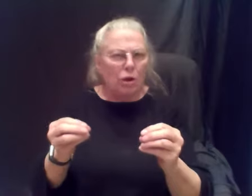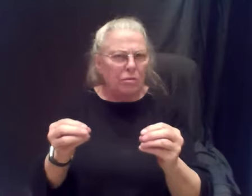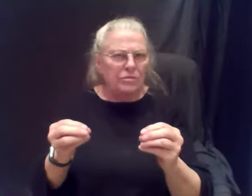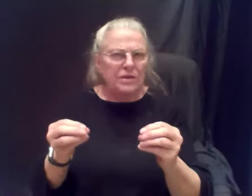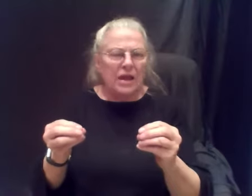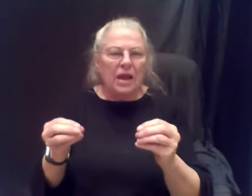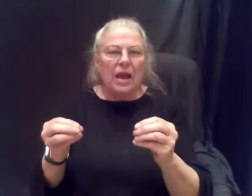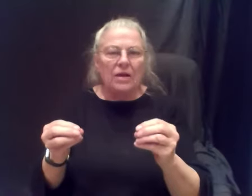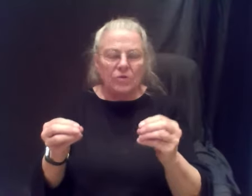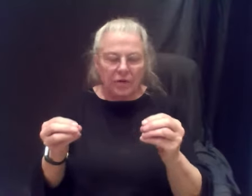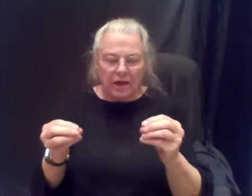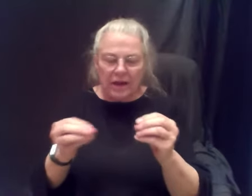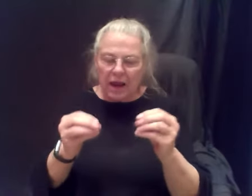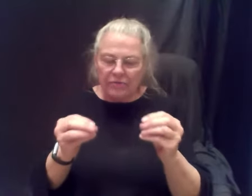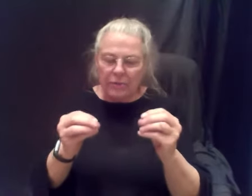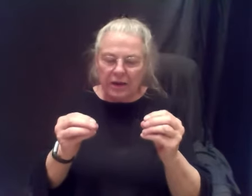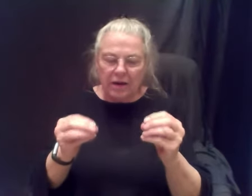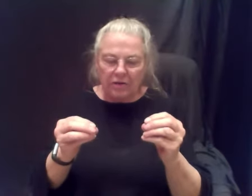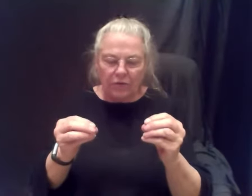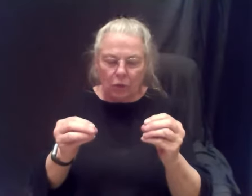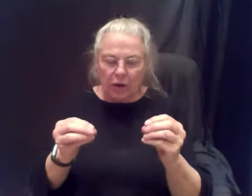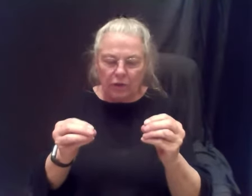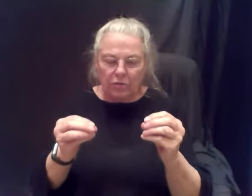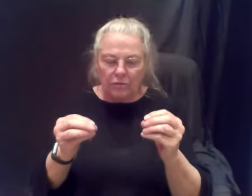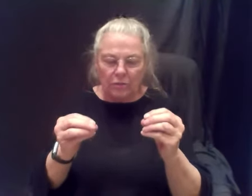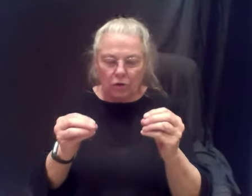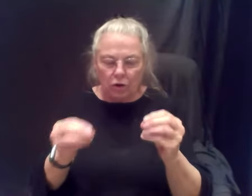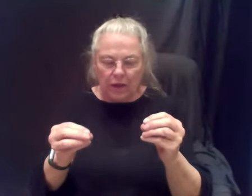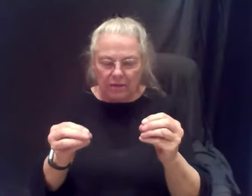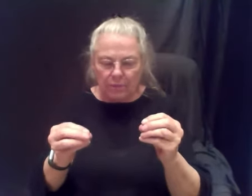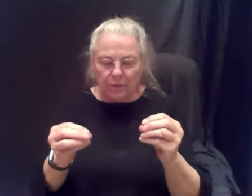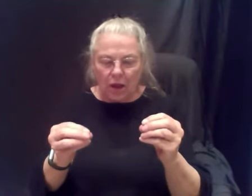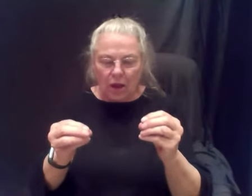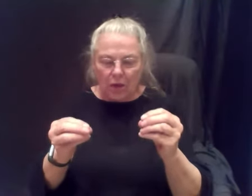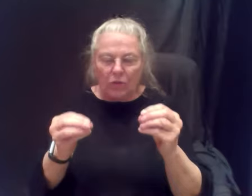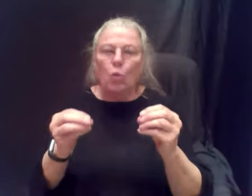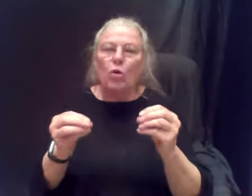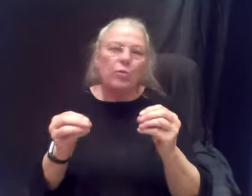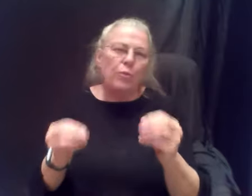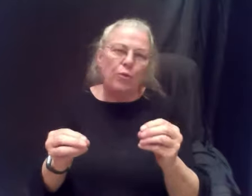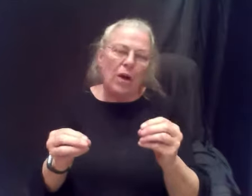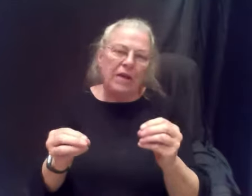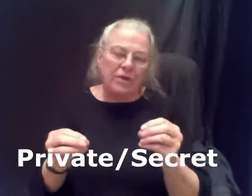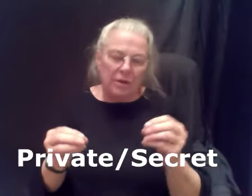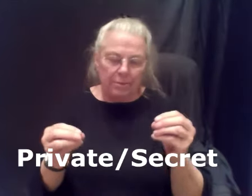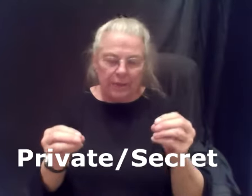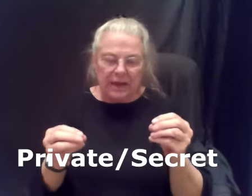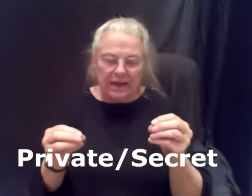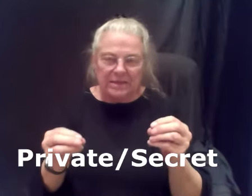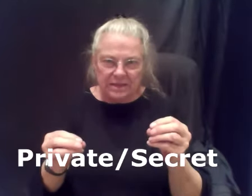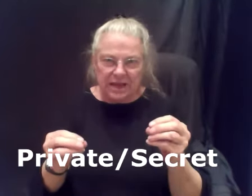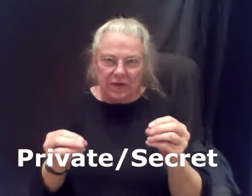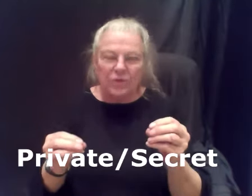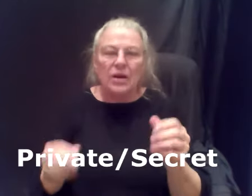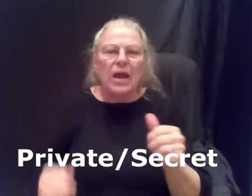close, and you kind of have to be careful the way you look at them. The word private, meaning secret, and